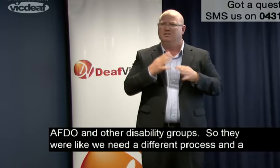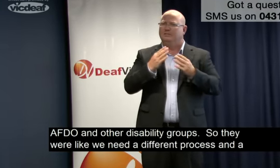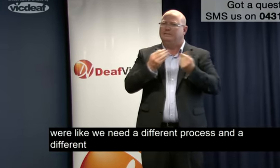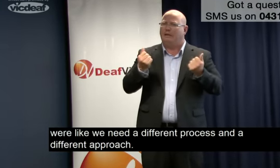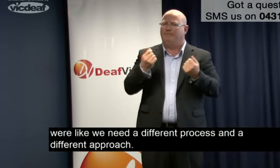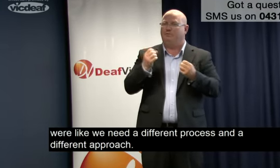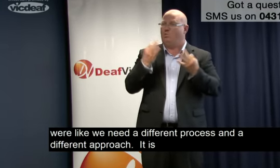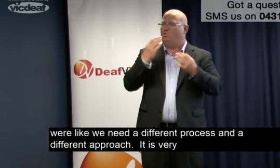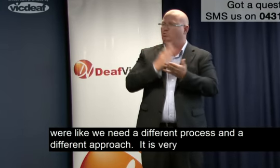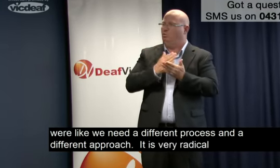It's very different, it's very challenging.